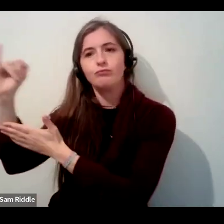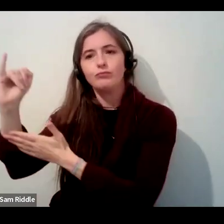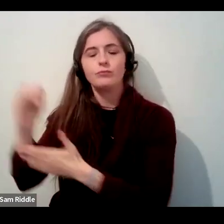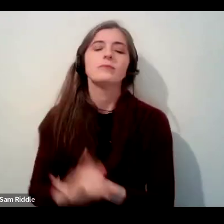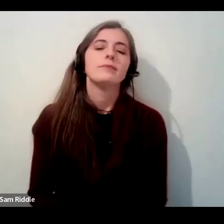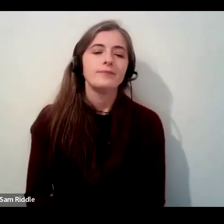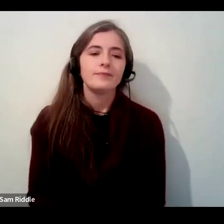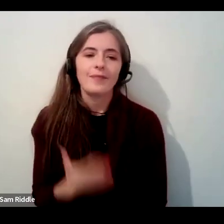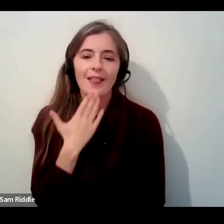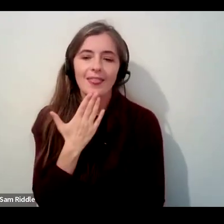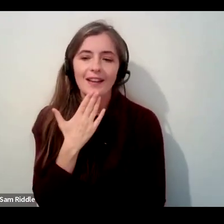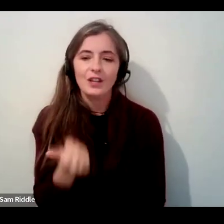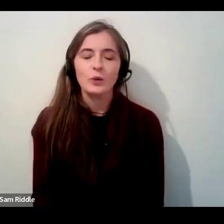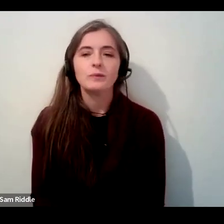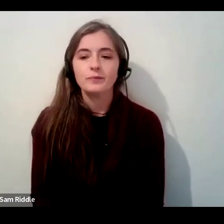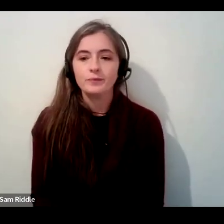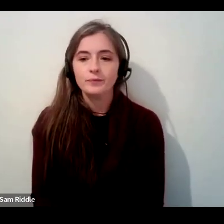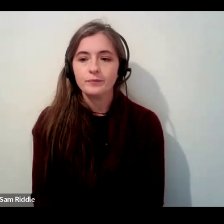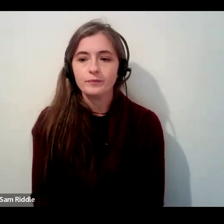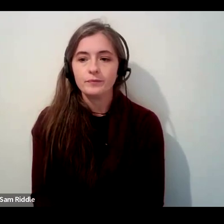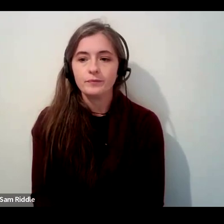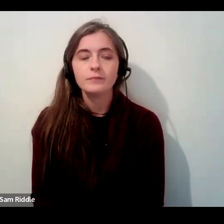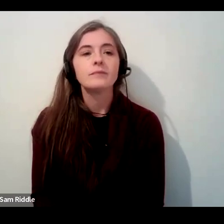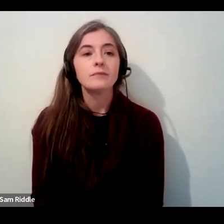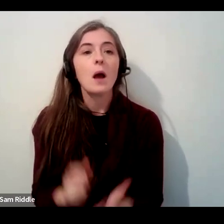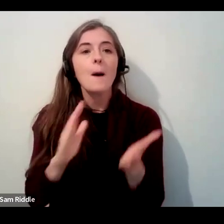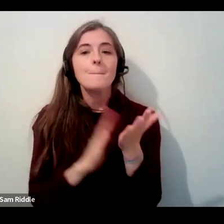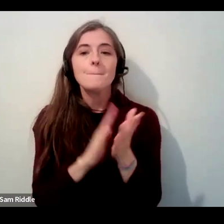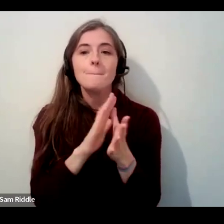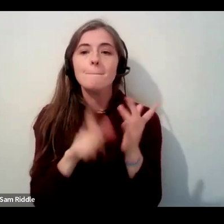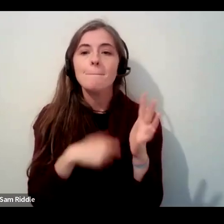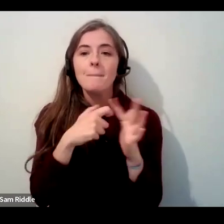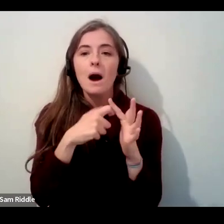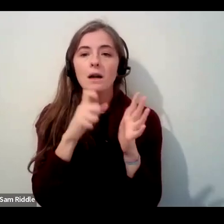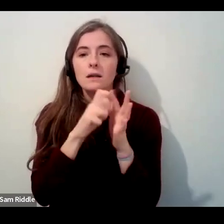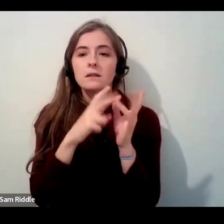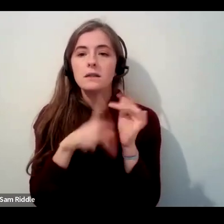Thank you. Okay, thank you. Mark Dunk.